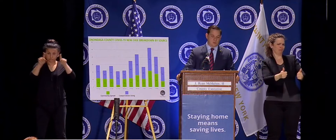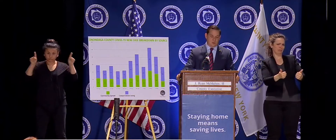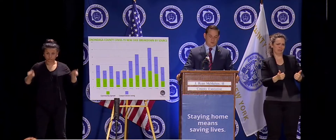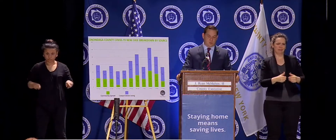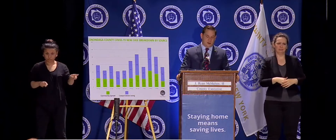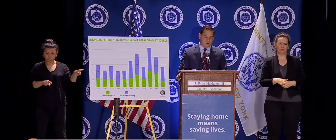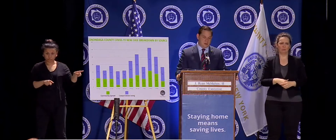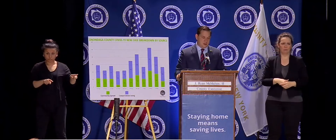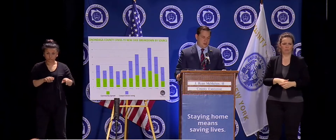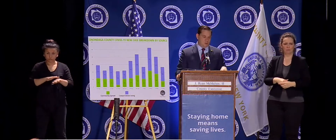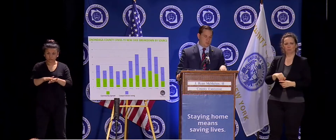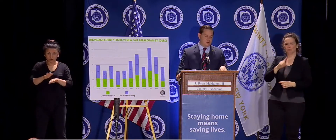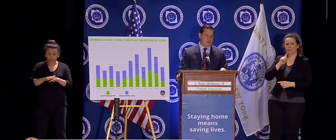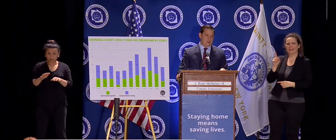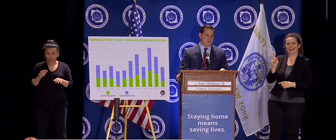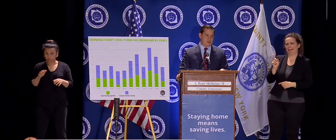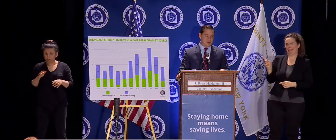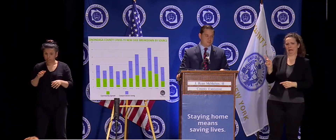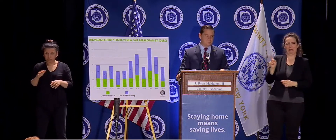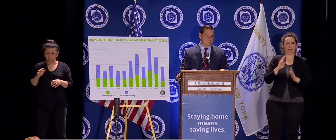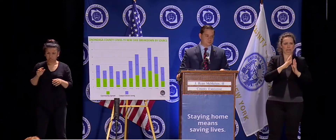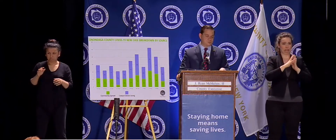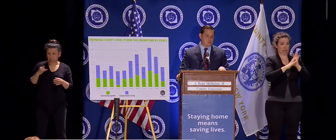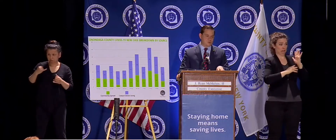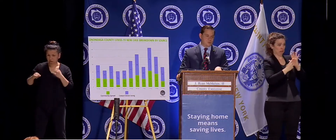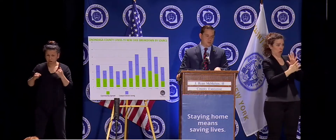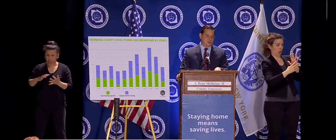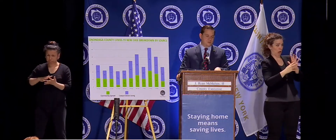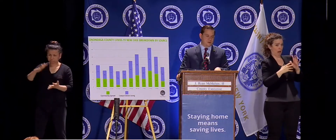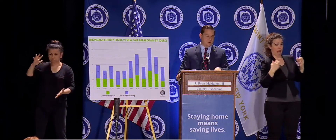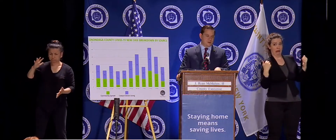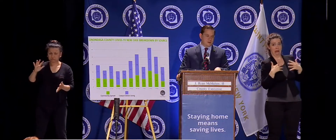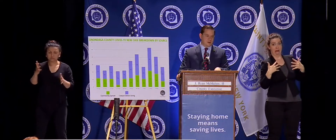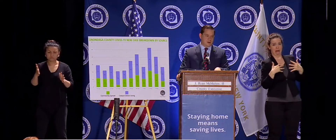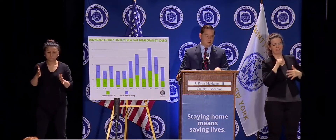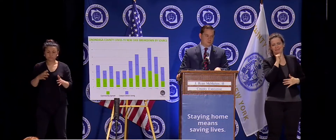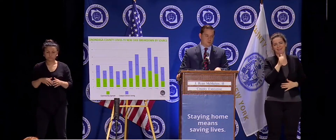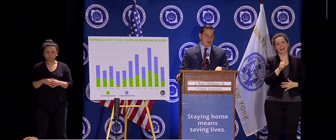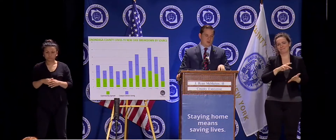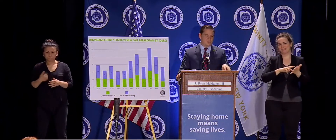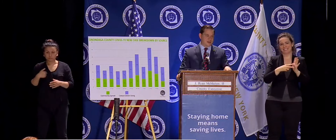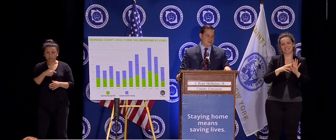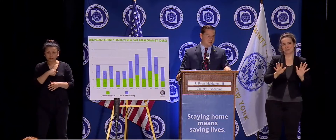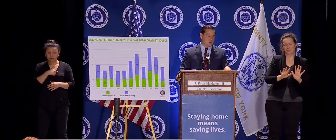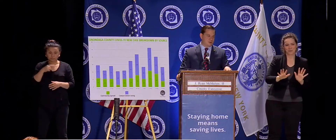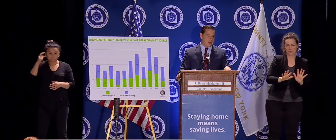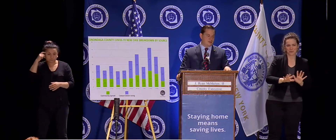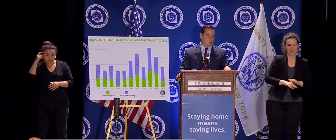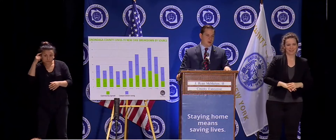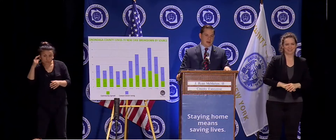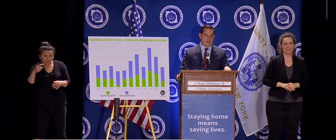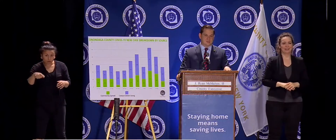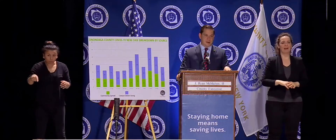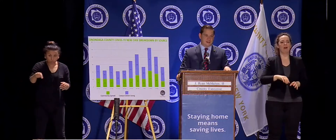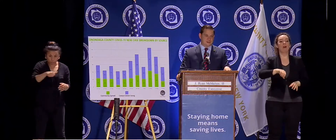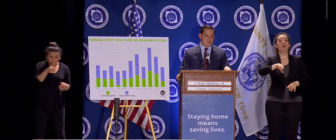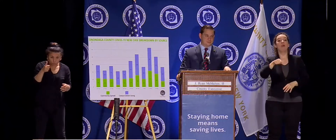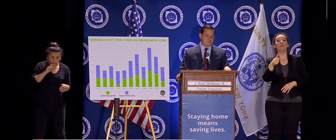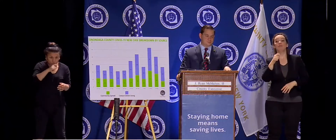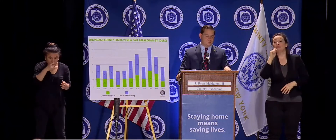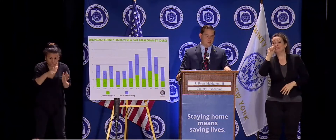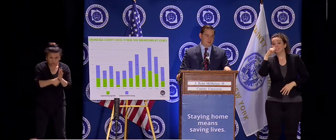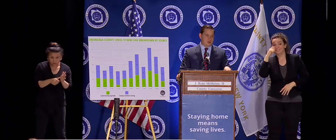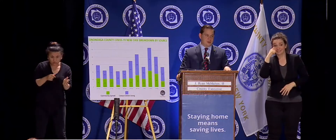with community spread, and we believe that we've, with our other testing, we've gotten through our hot